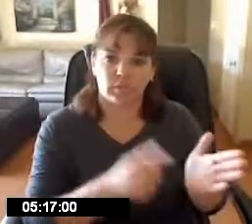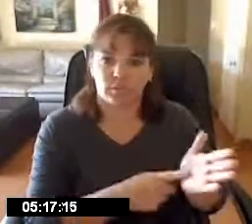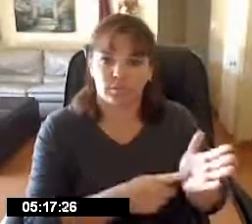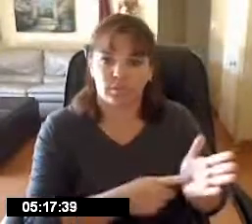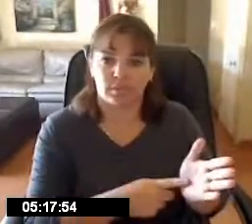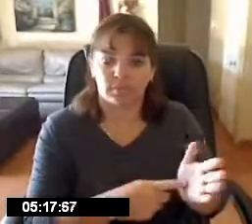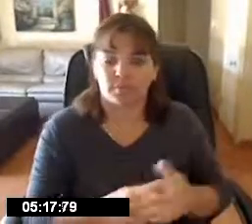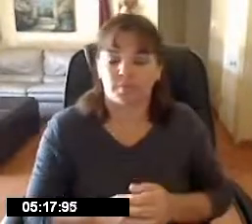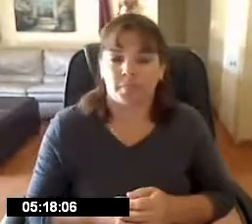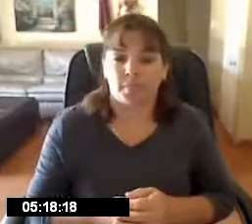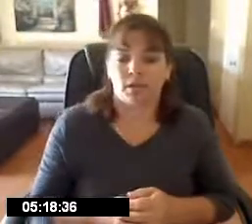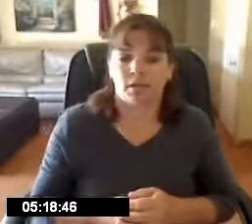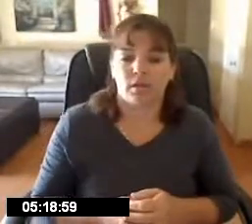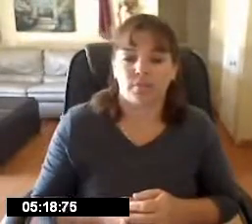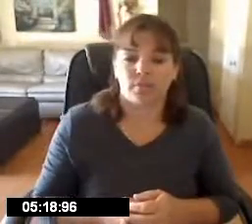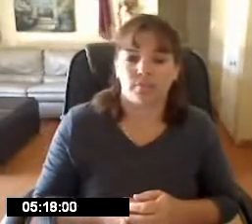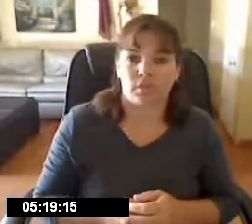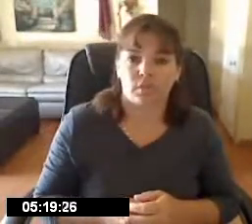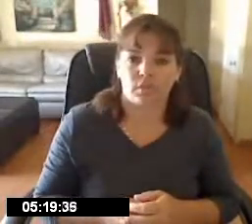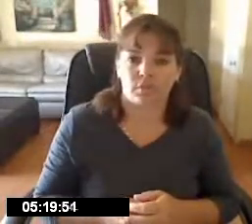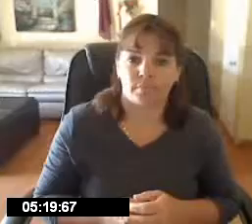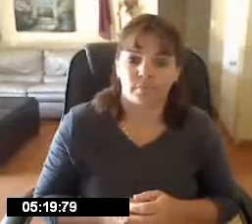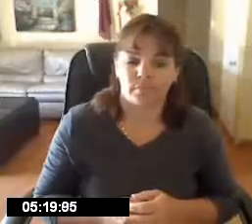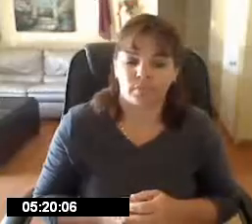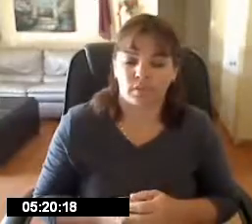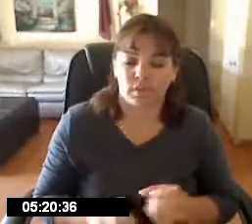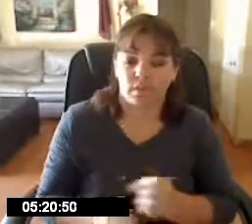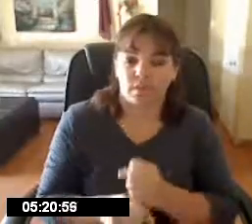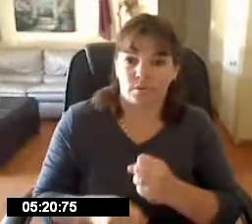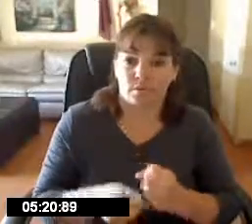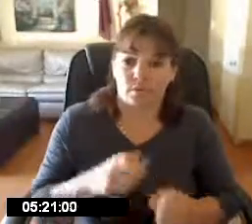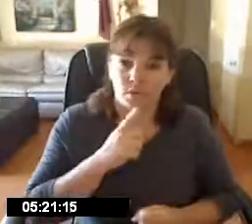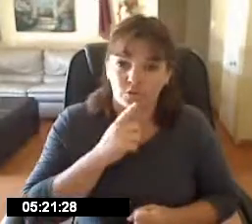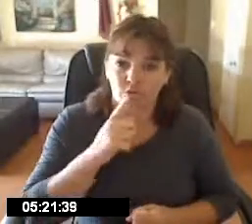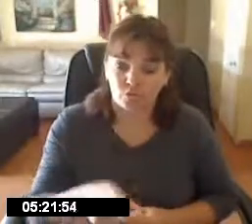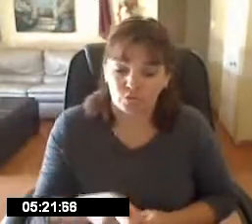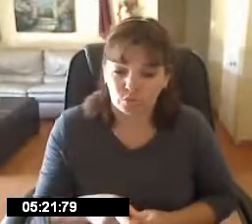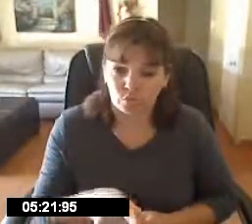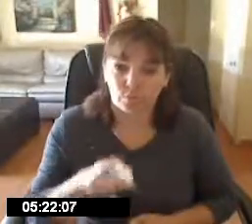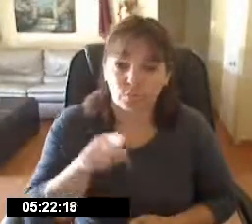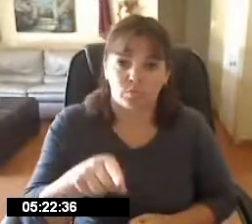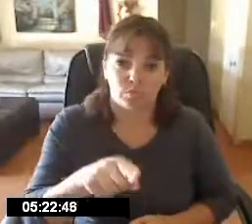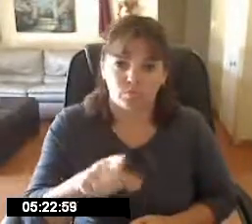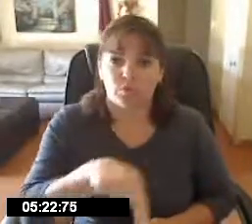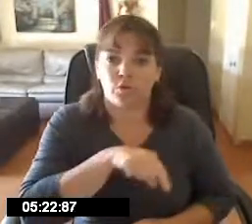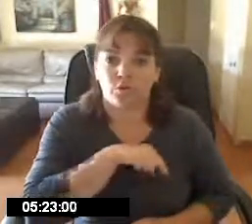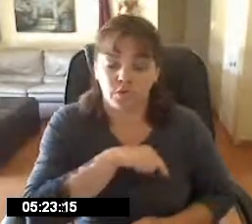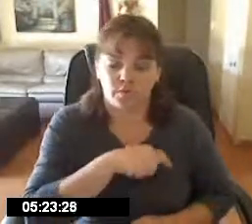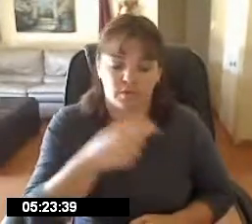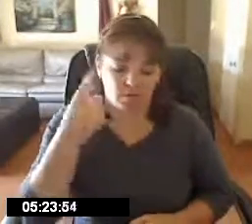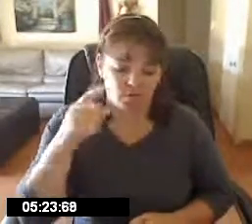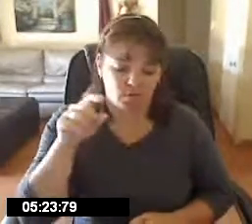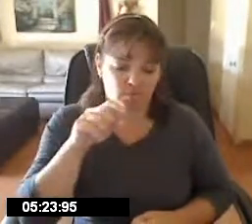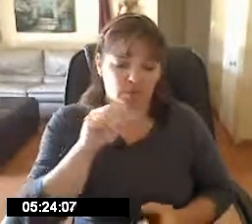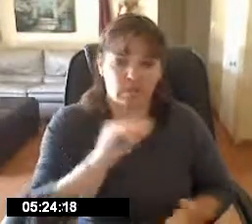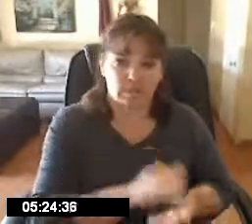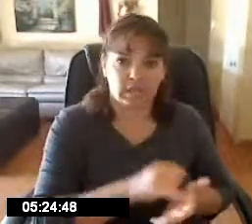before you take an assignment, you are qualified for that setting, that situation, those deaf people, those hearing people, that content,